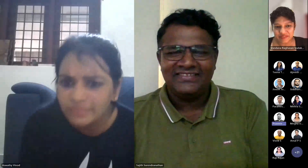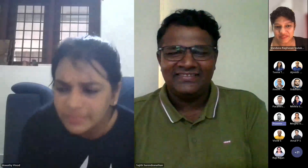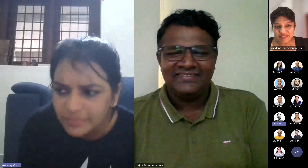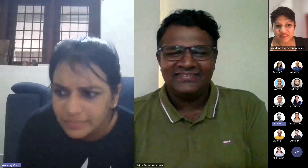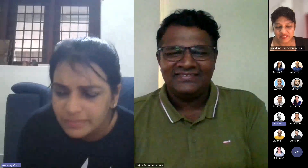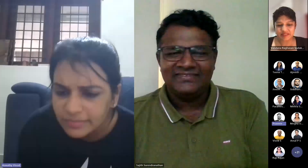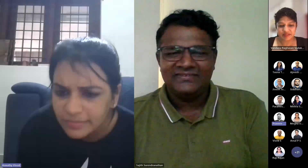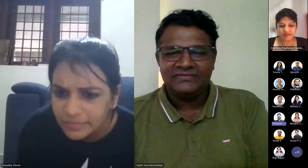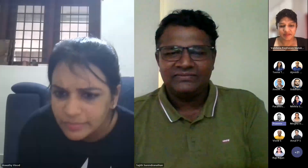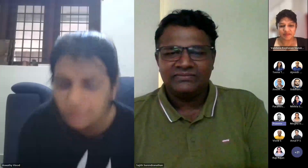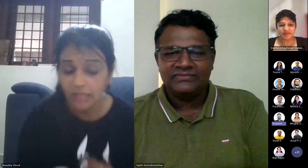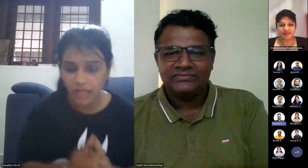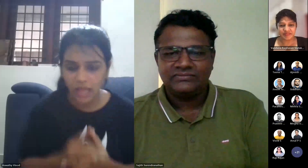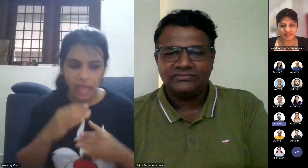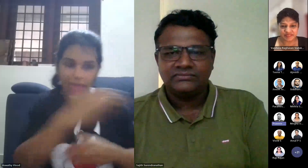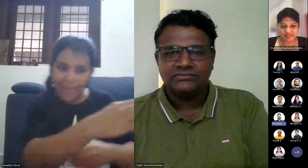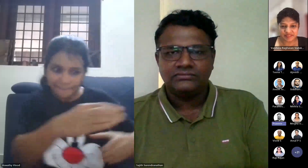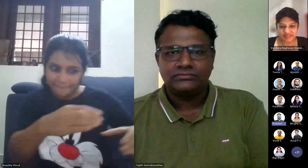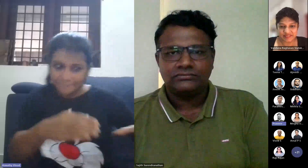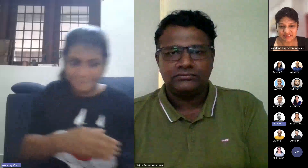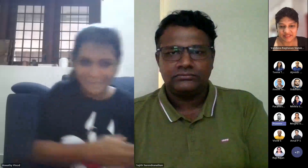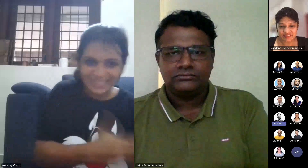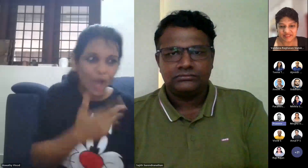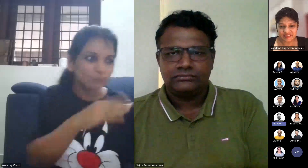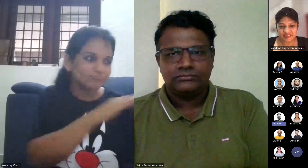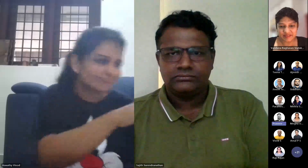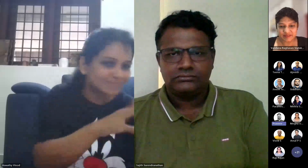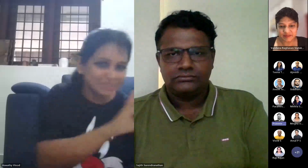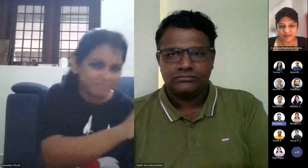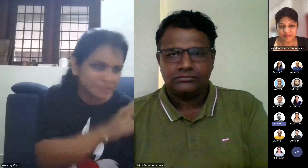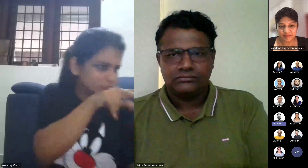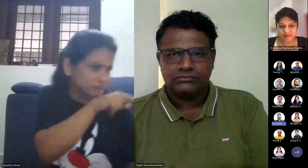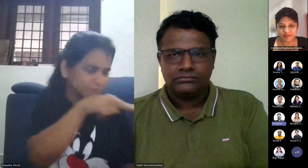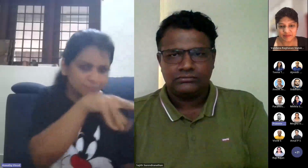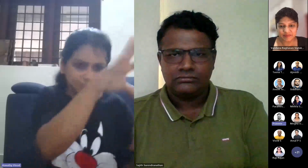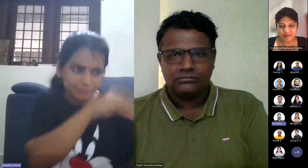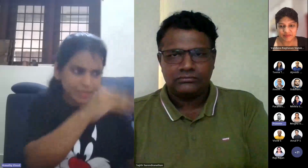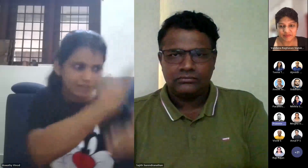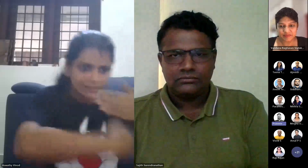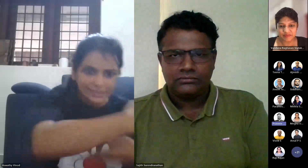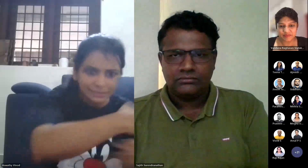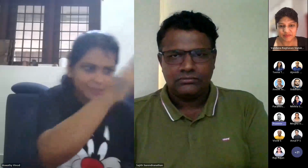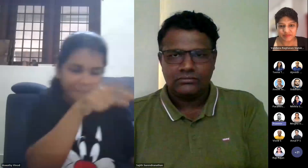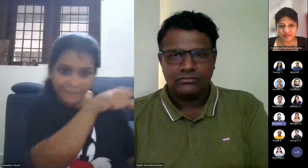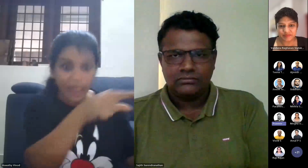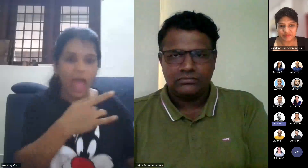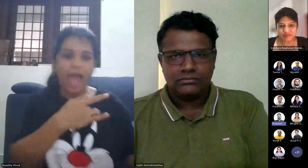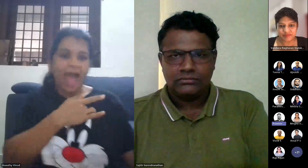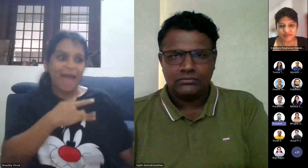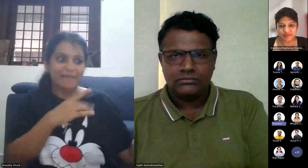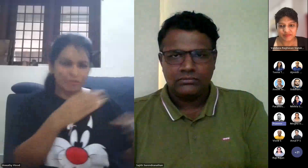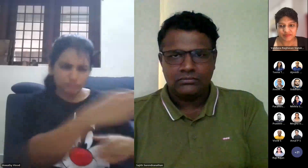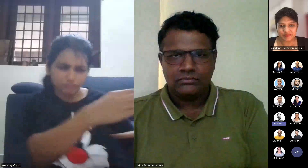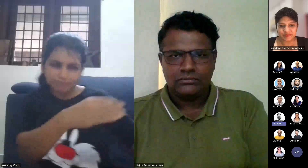developing these kind of empathy habits, towards thinking for the people who are uh, you know um,